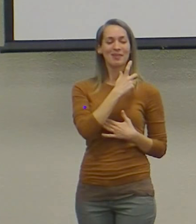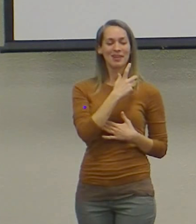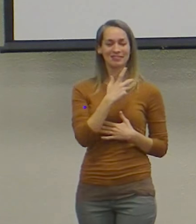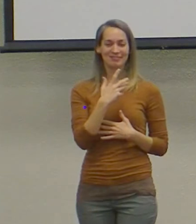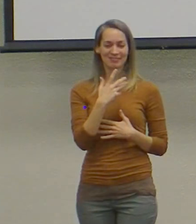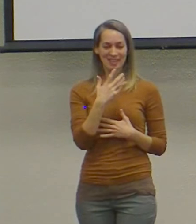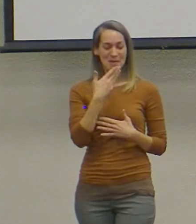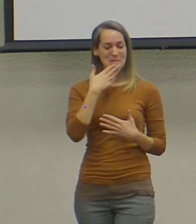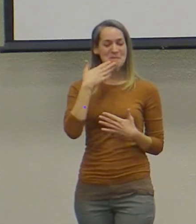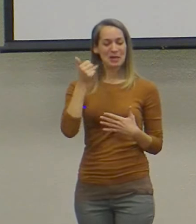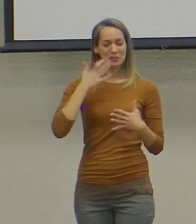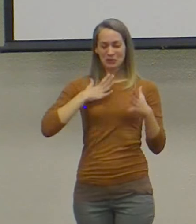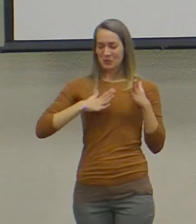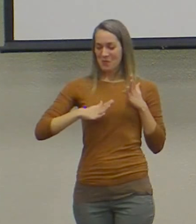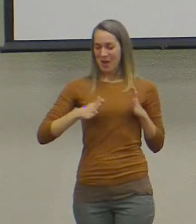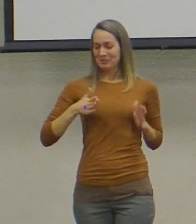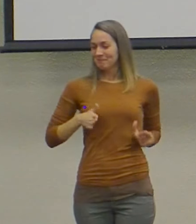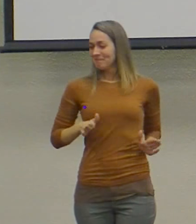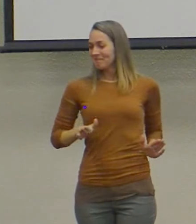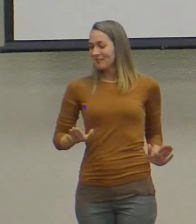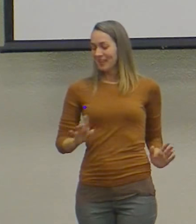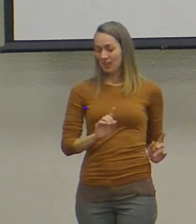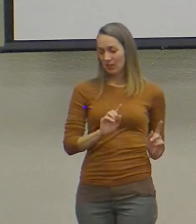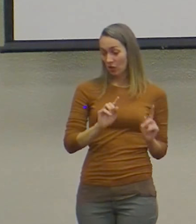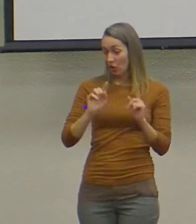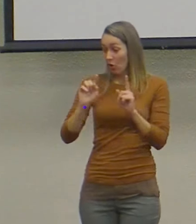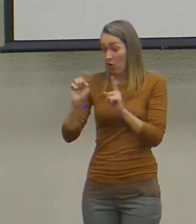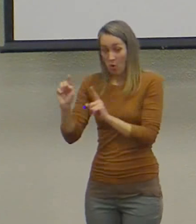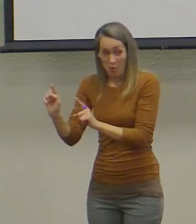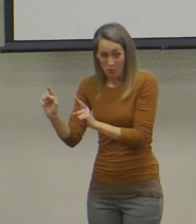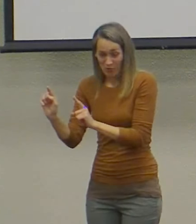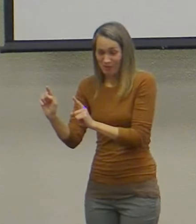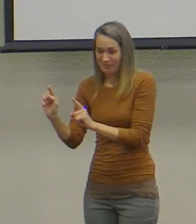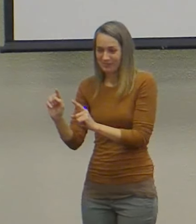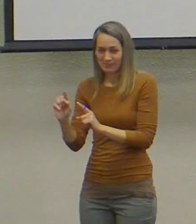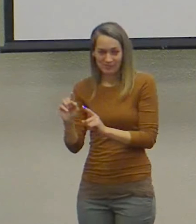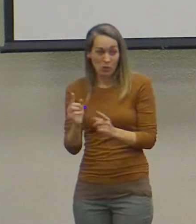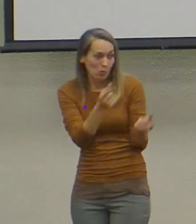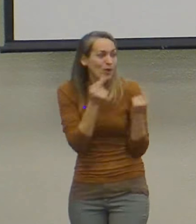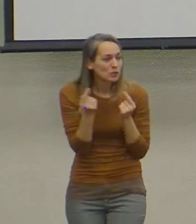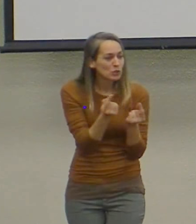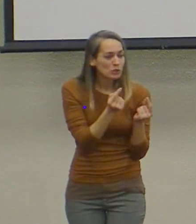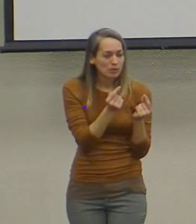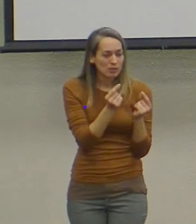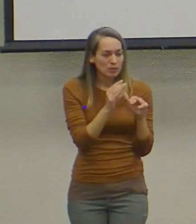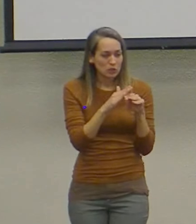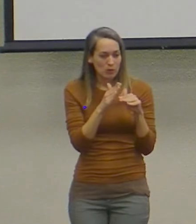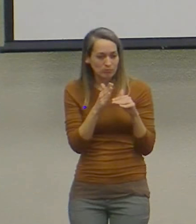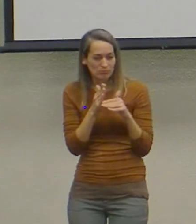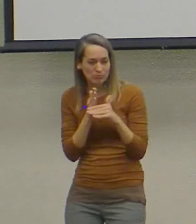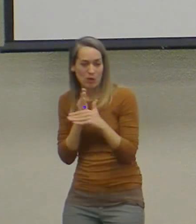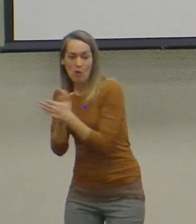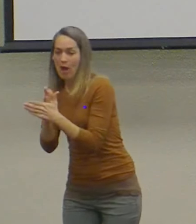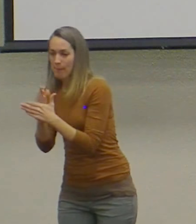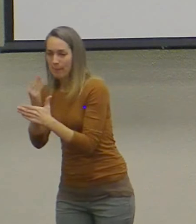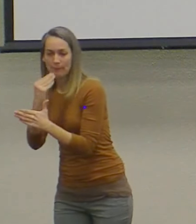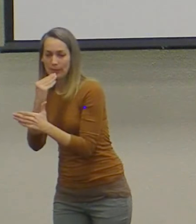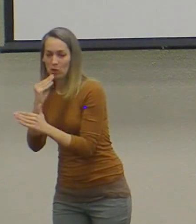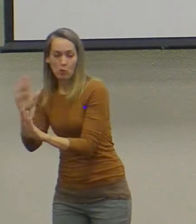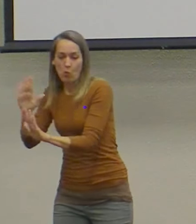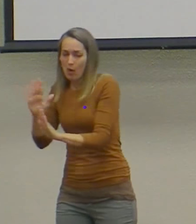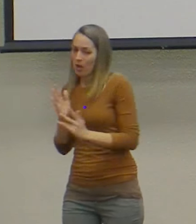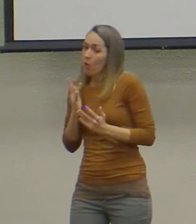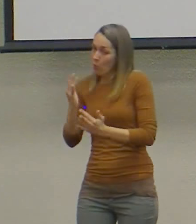best clothes. Go down to the threshing. And this is what I want you to do. Don't interrupt his meal. Wait